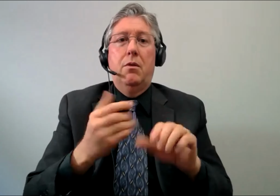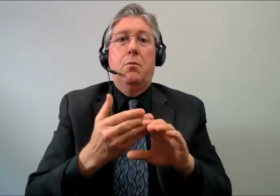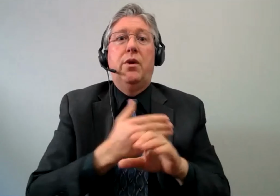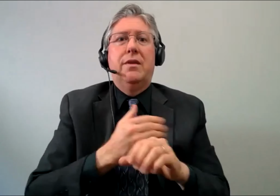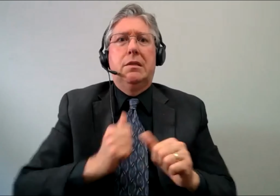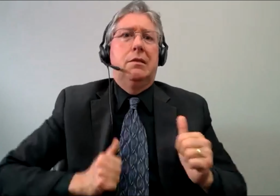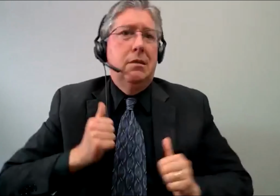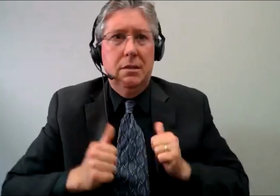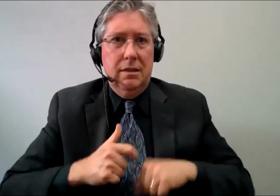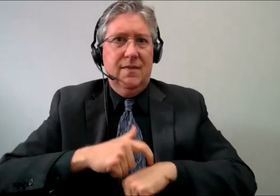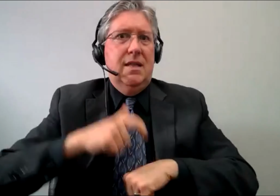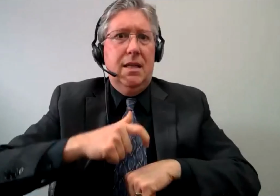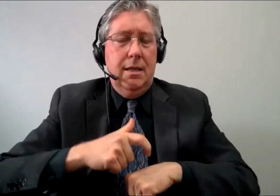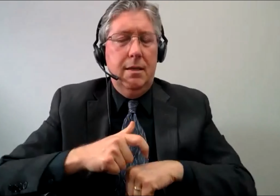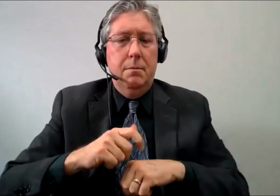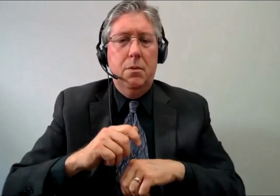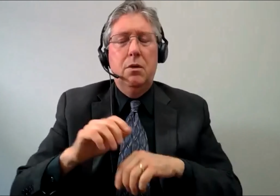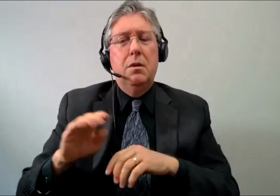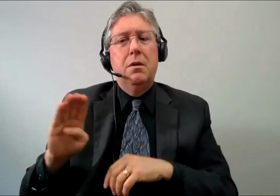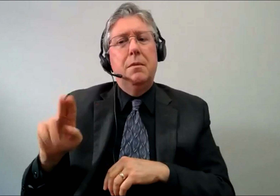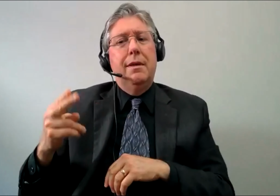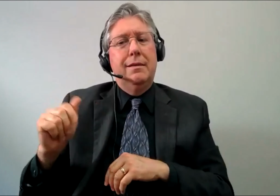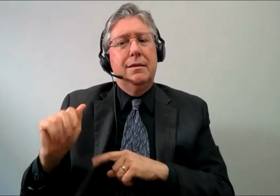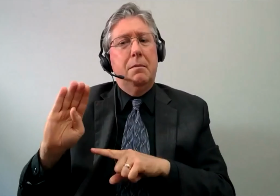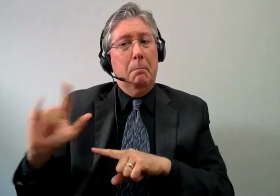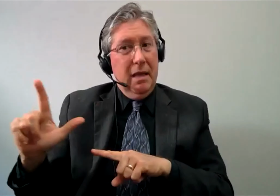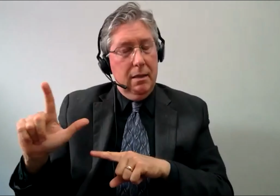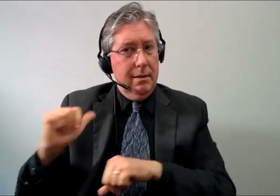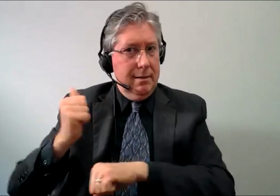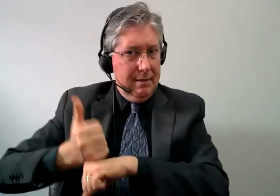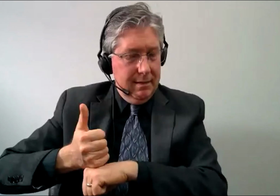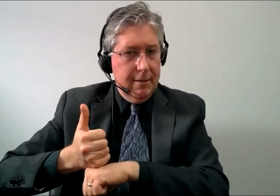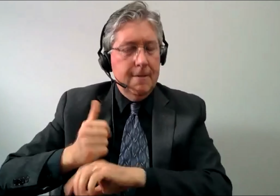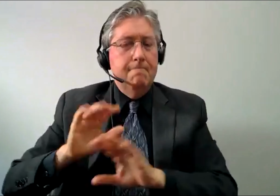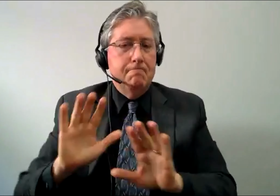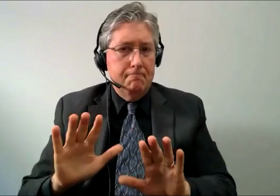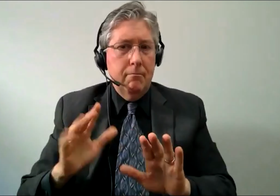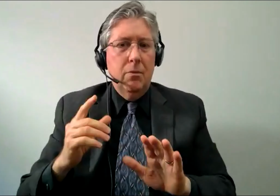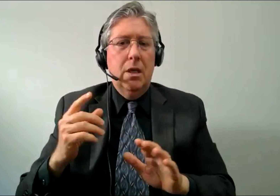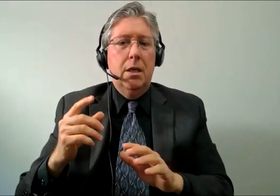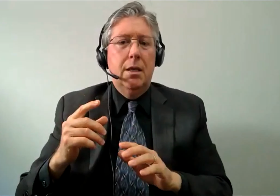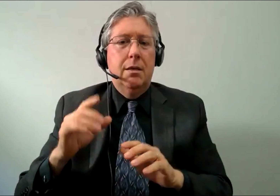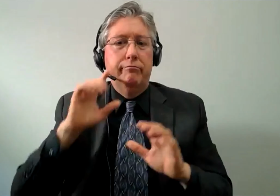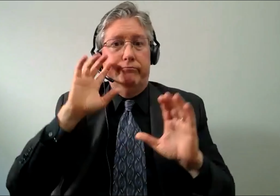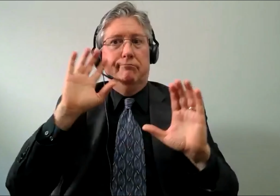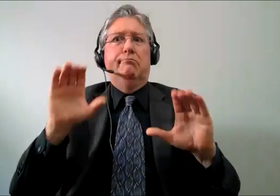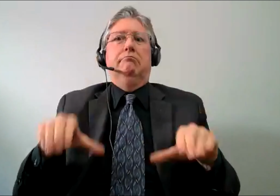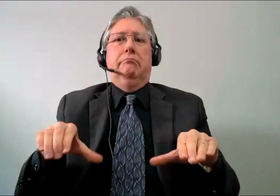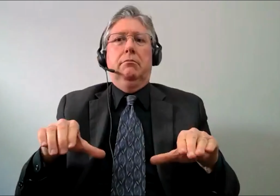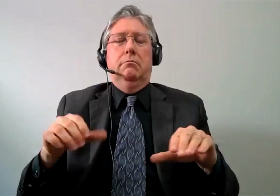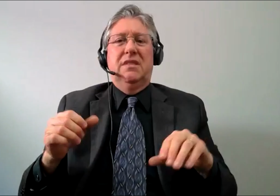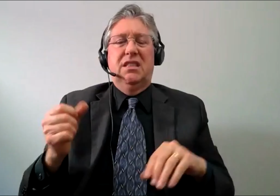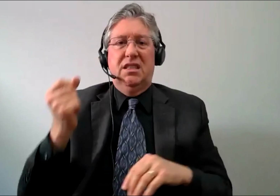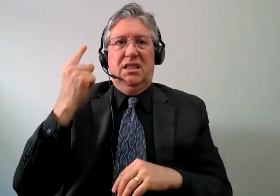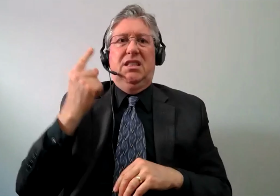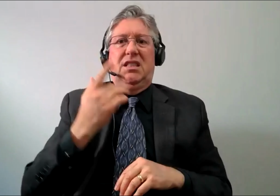was in the Behavioral Health Administration bill. So as you know, we all got a big shock when we realized that we had